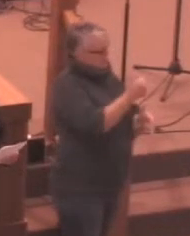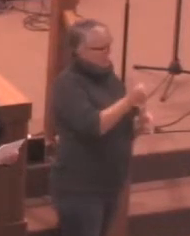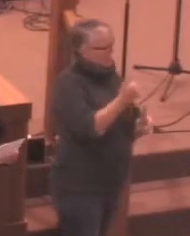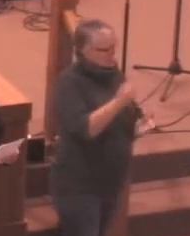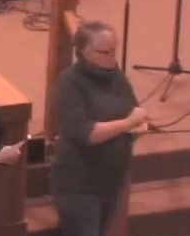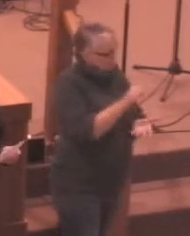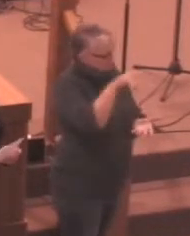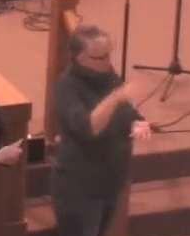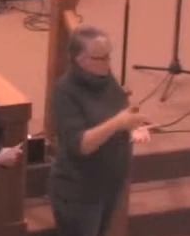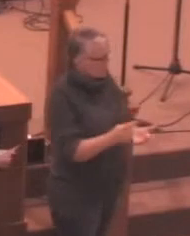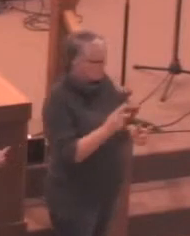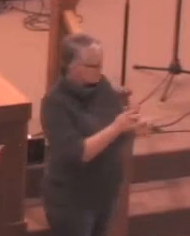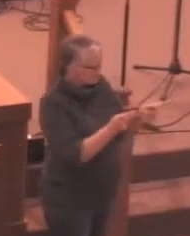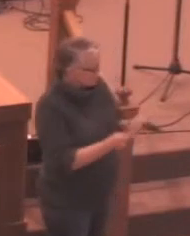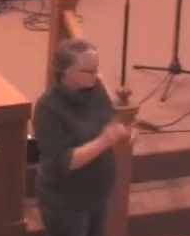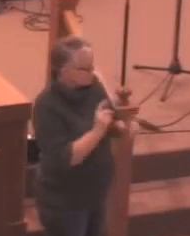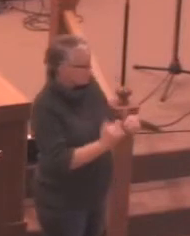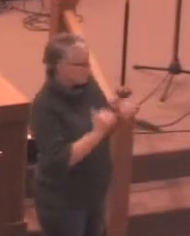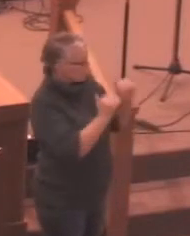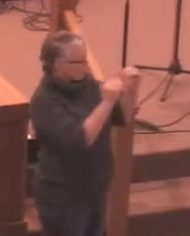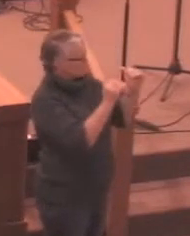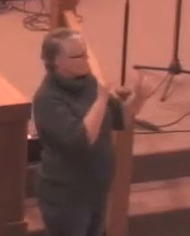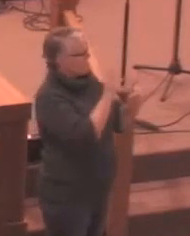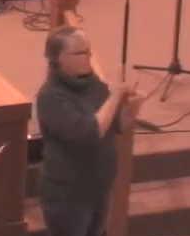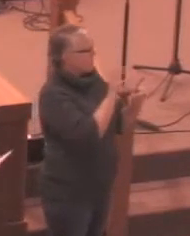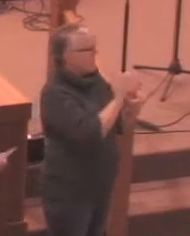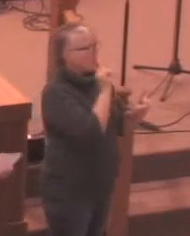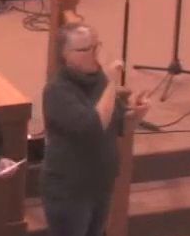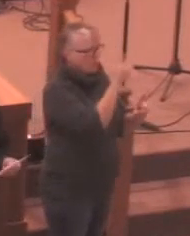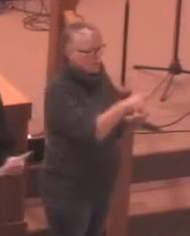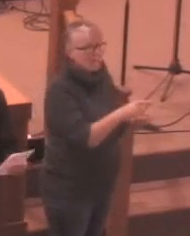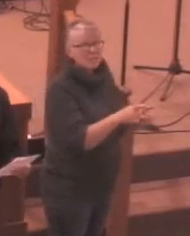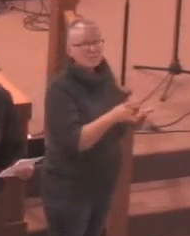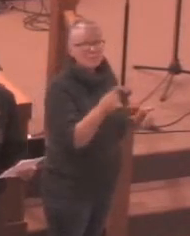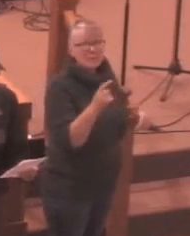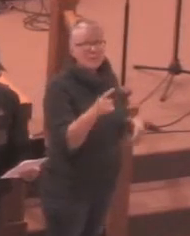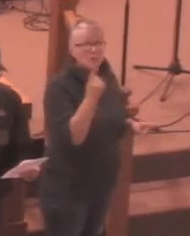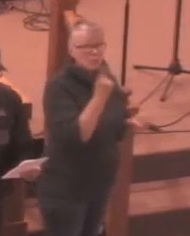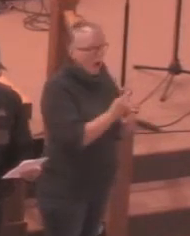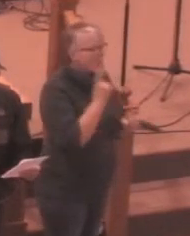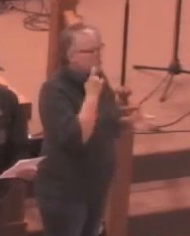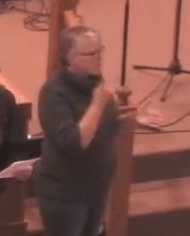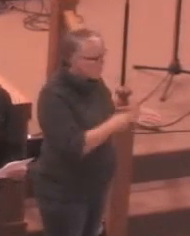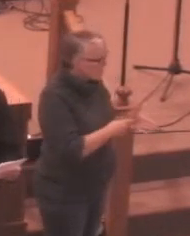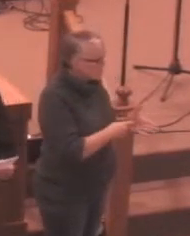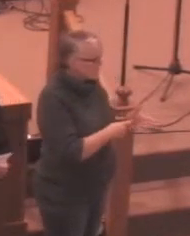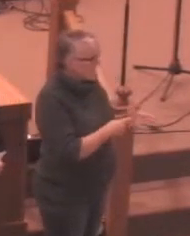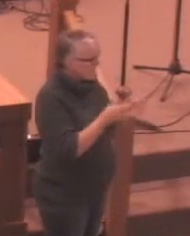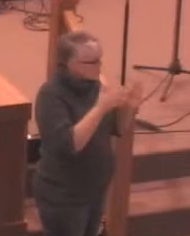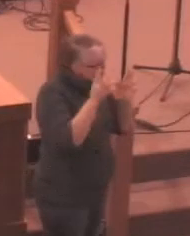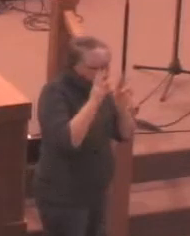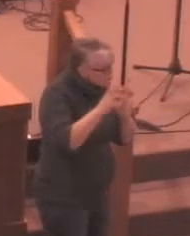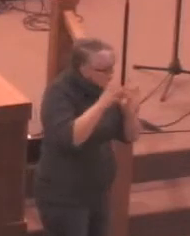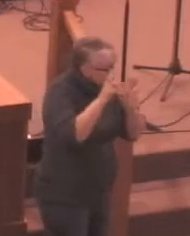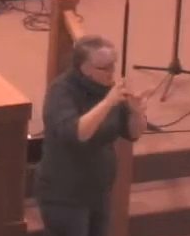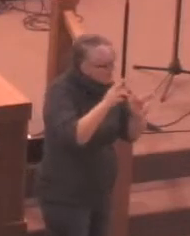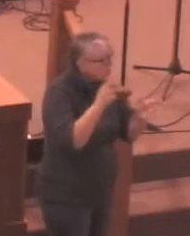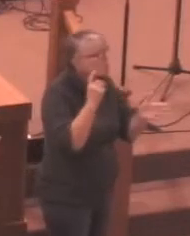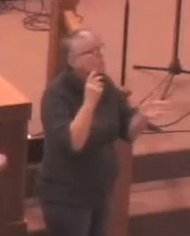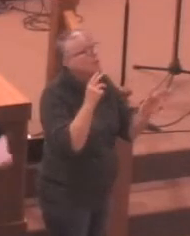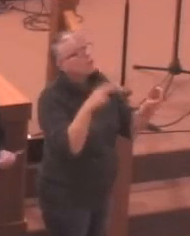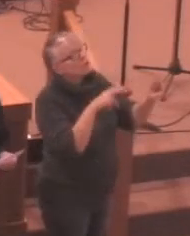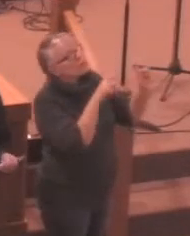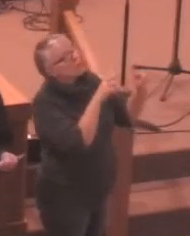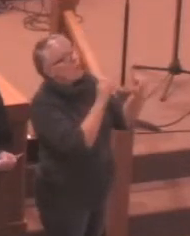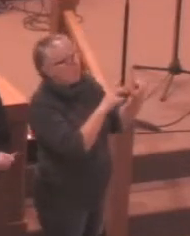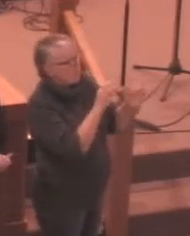position, promotion, or popularity. I don't have to be right, recognized, praised, regarded, or recorded. I